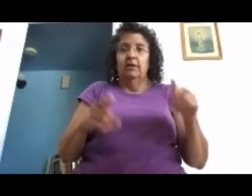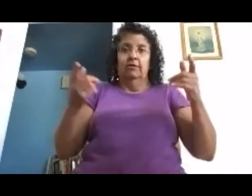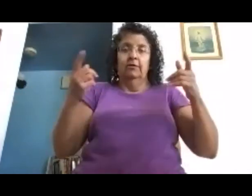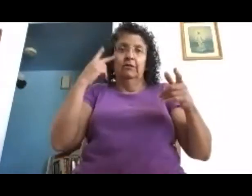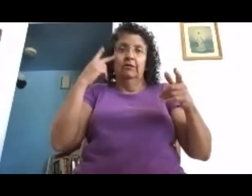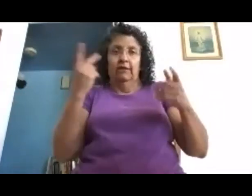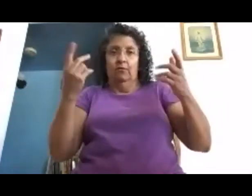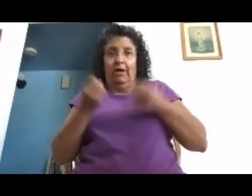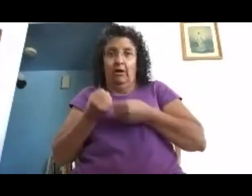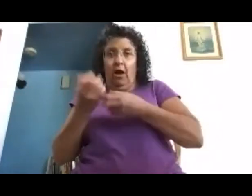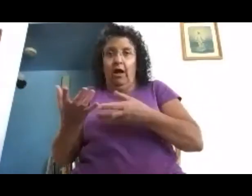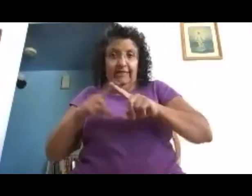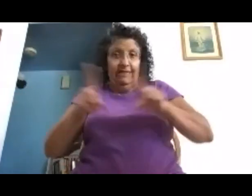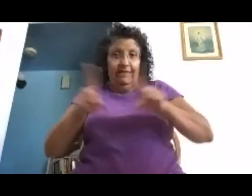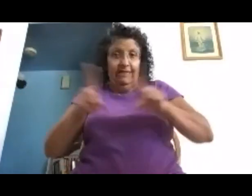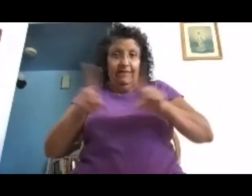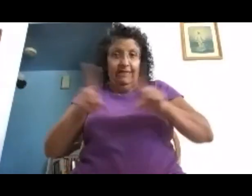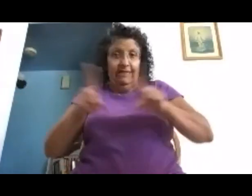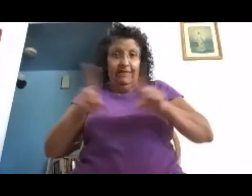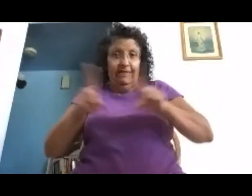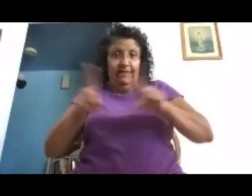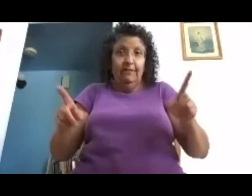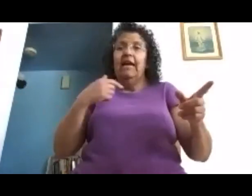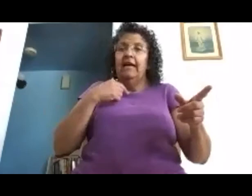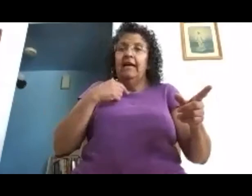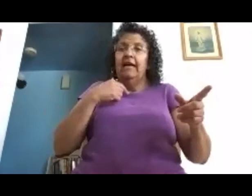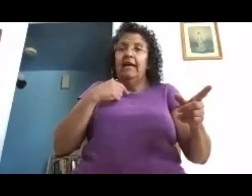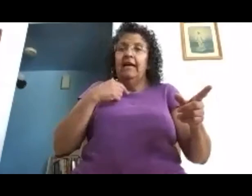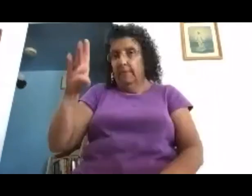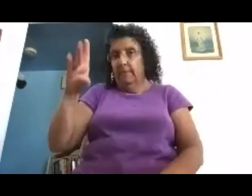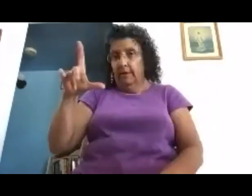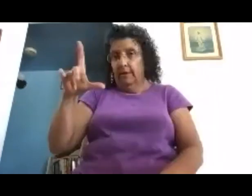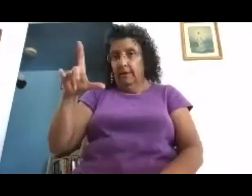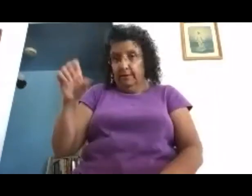is that I controlled all these other things.